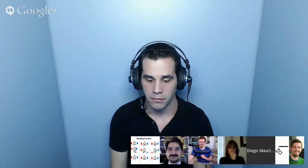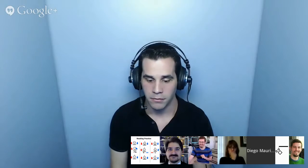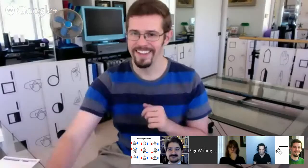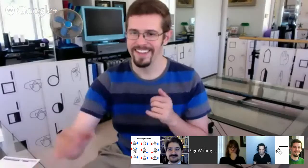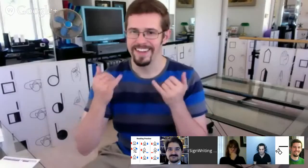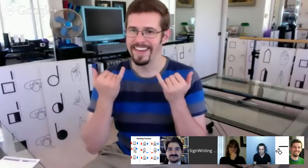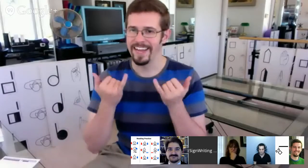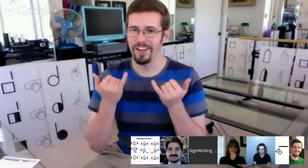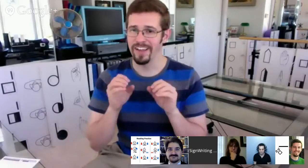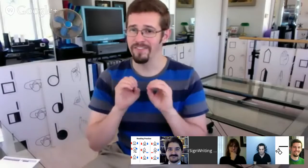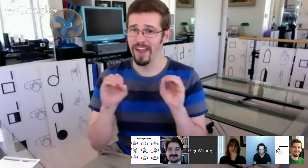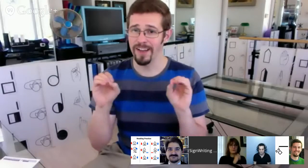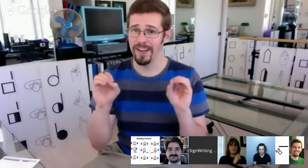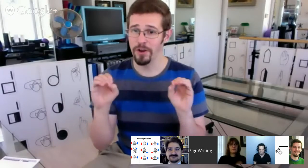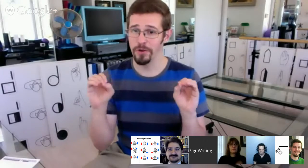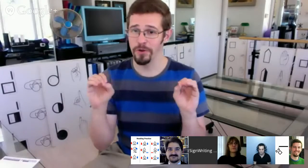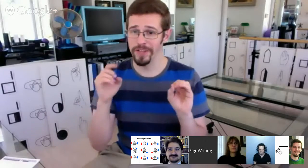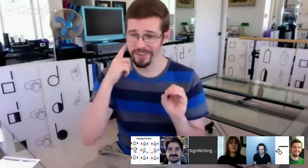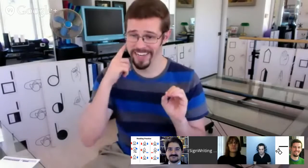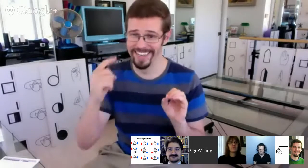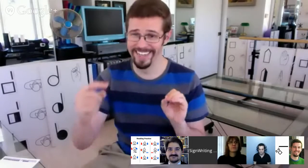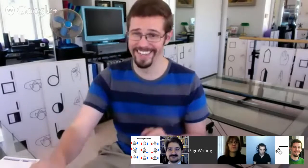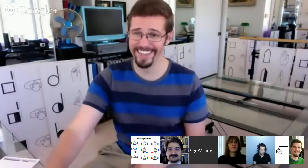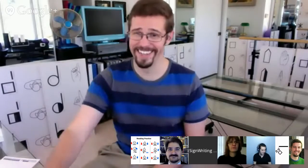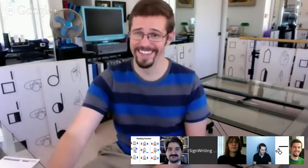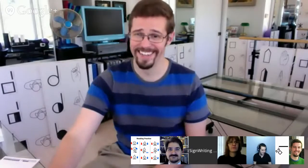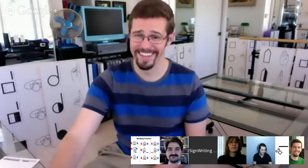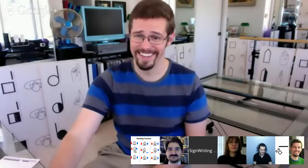I have no sound.